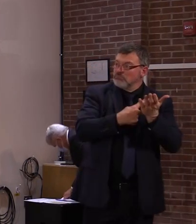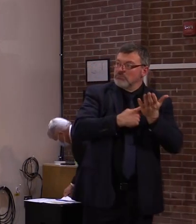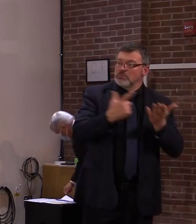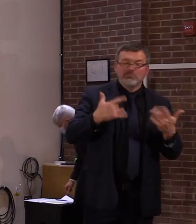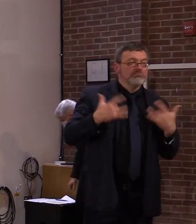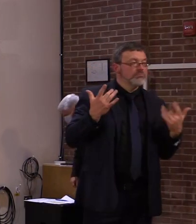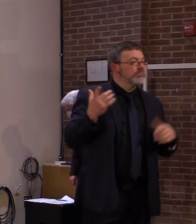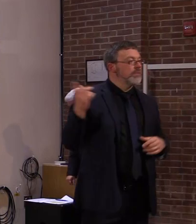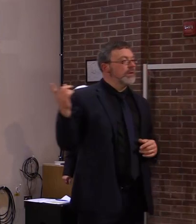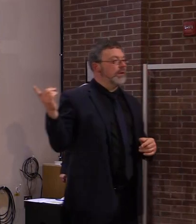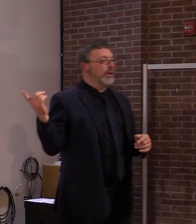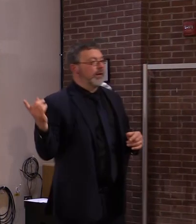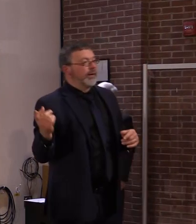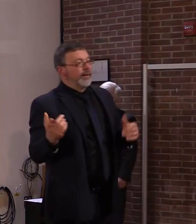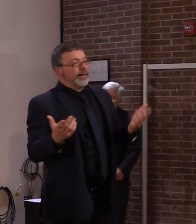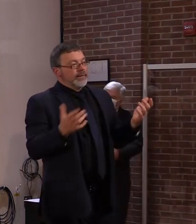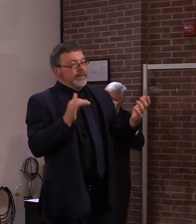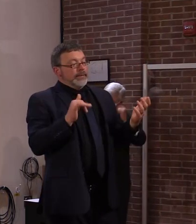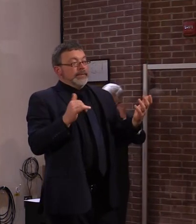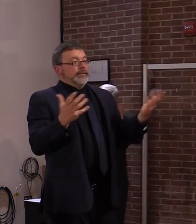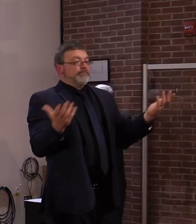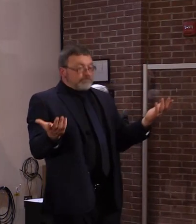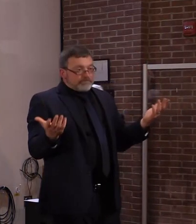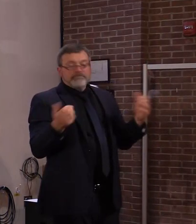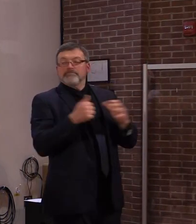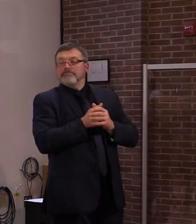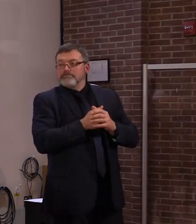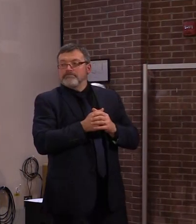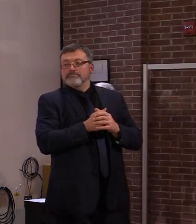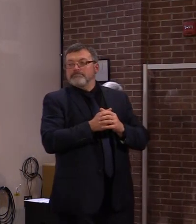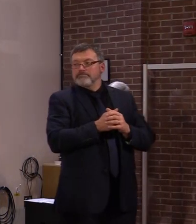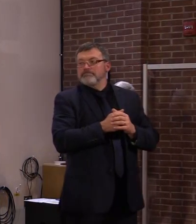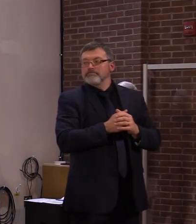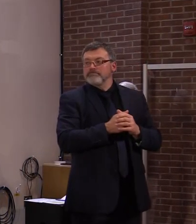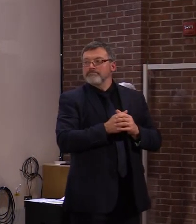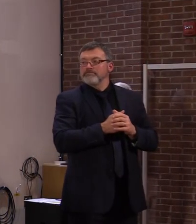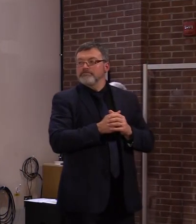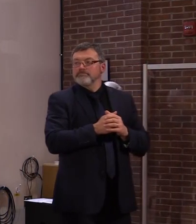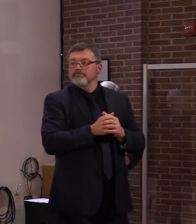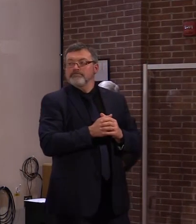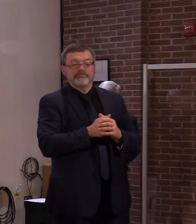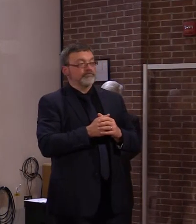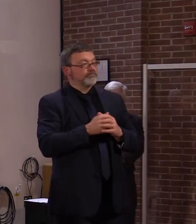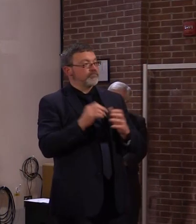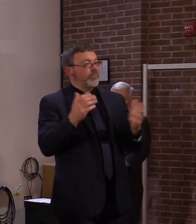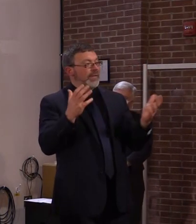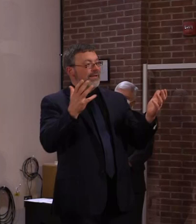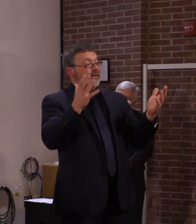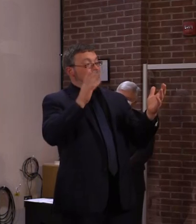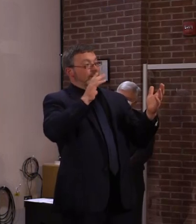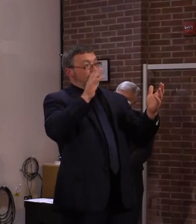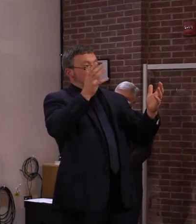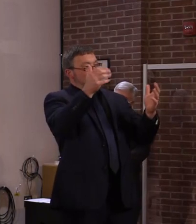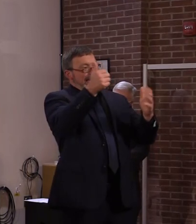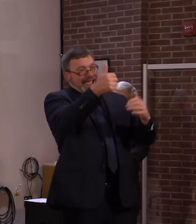Well, if you use the, I mean, I don't know of any industry, I at this point in